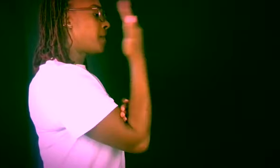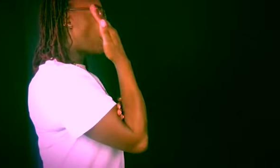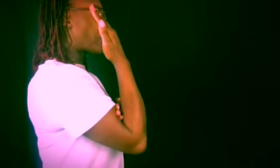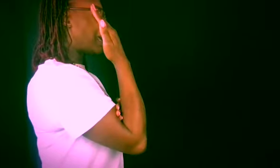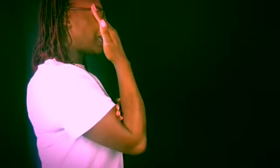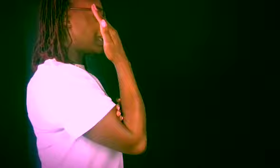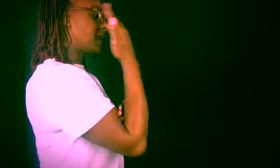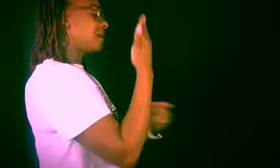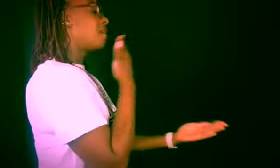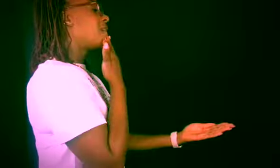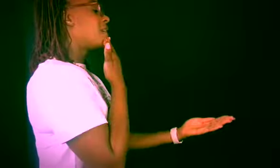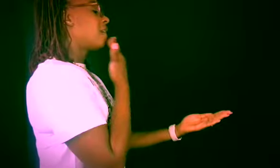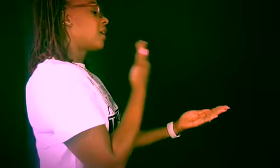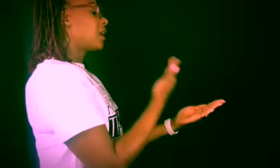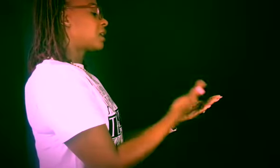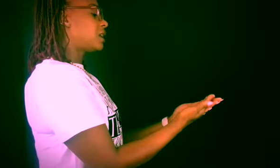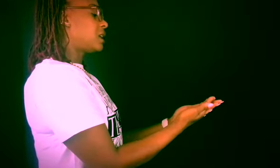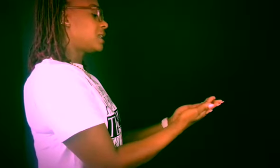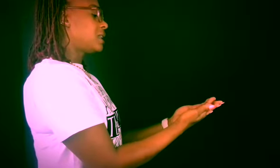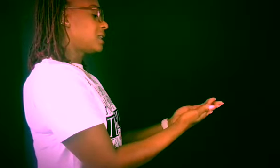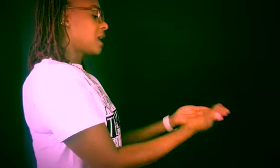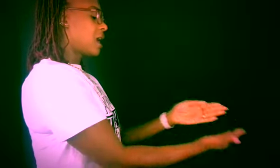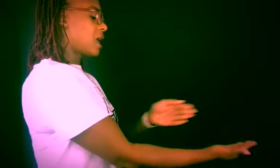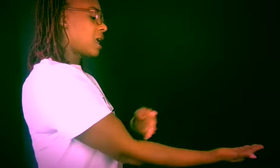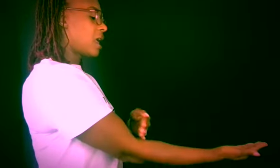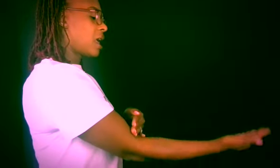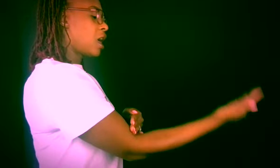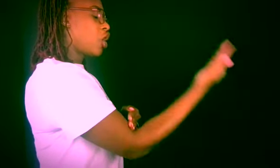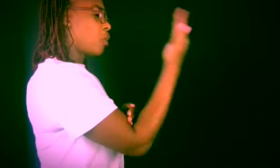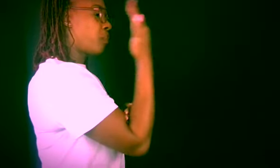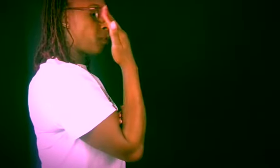morning. Good morning.